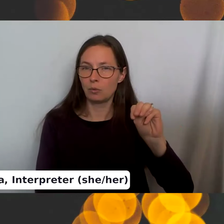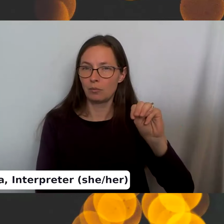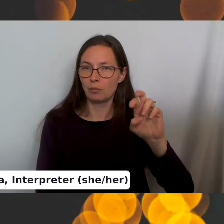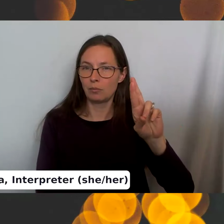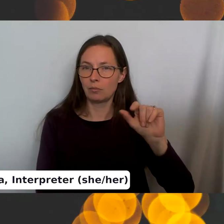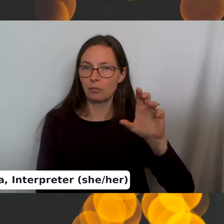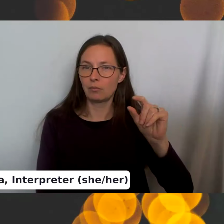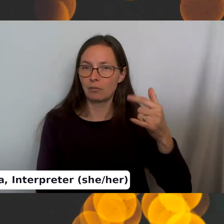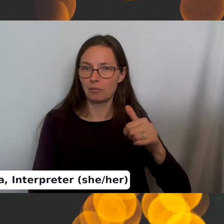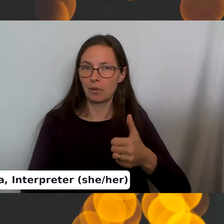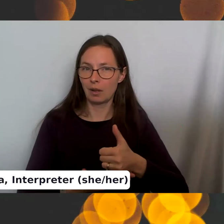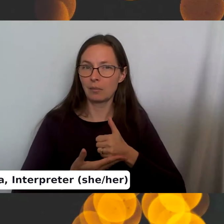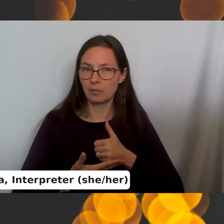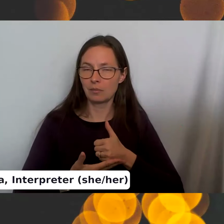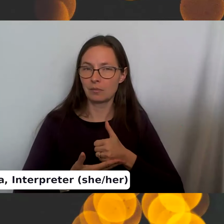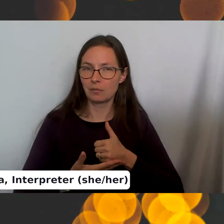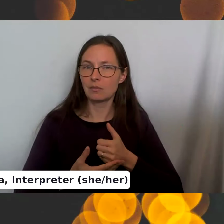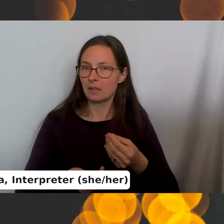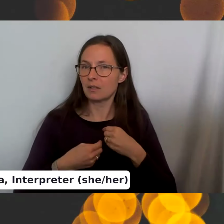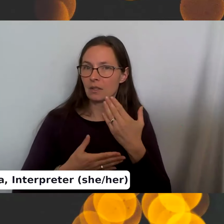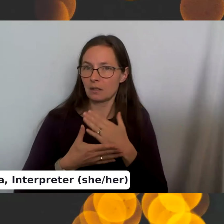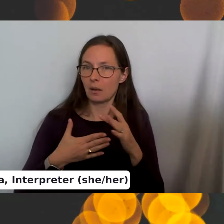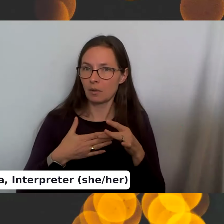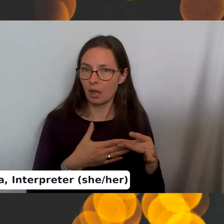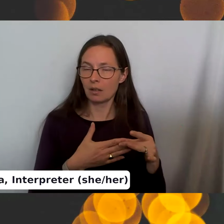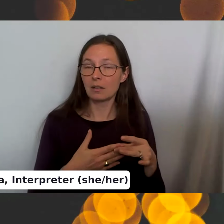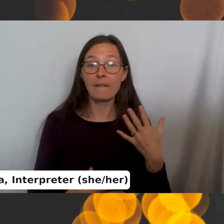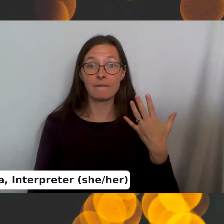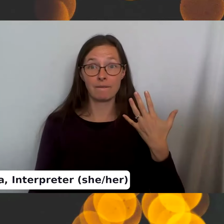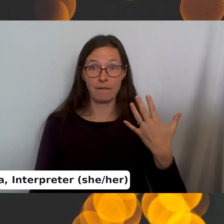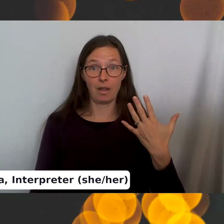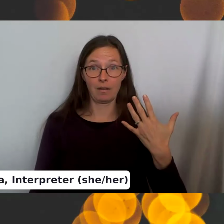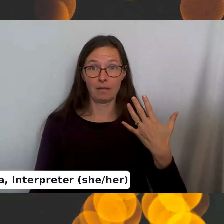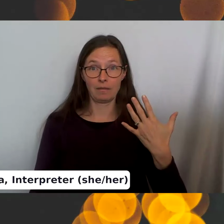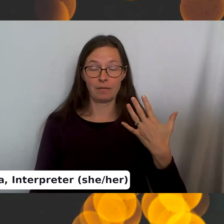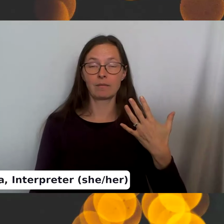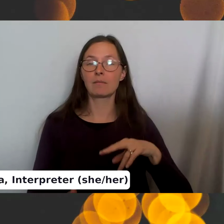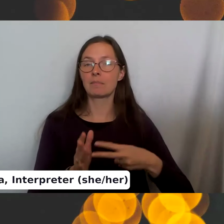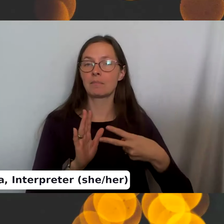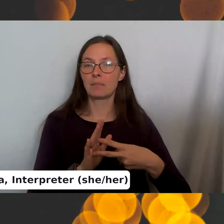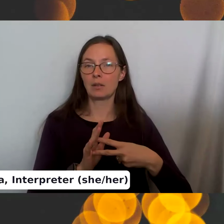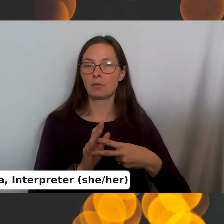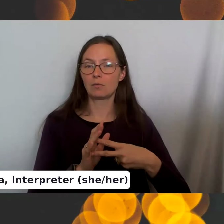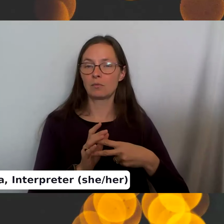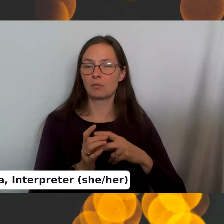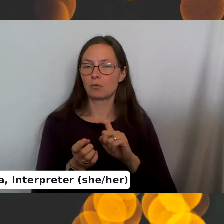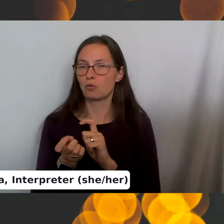us, gives us some guidance. 5s are about transition.